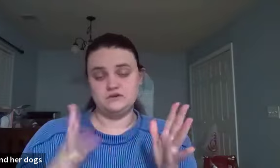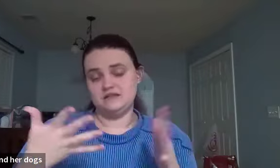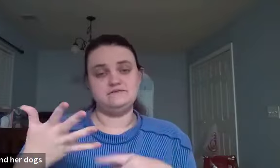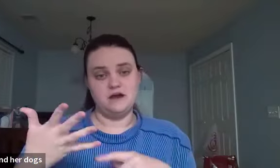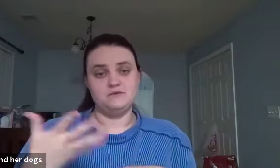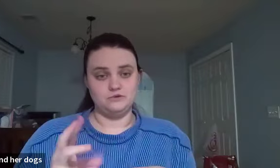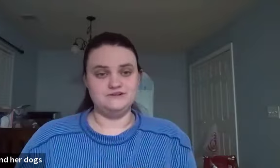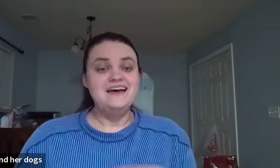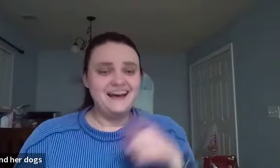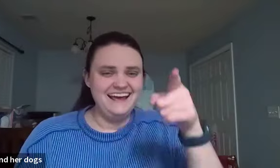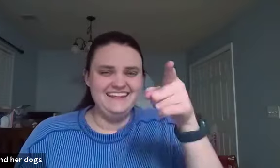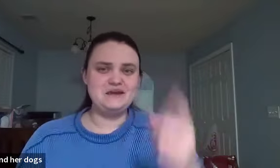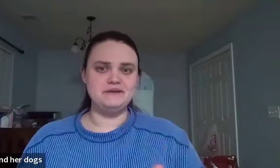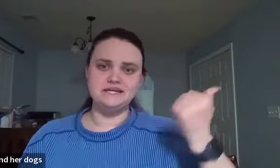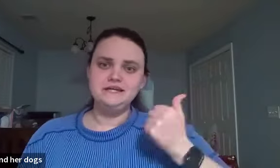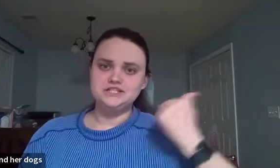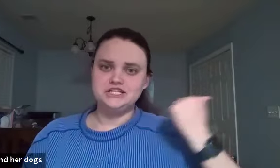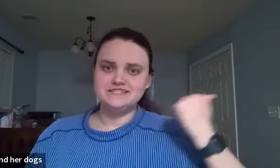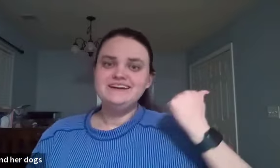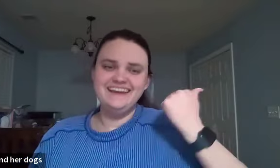or I'd say 5 or more, so the immediate, she does.